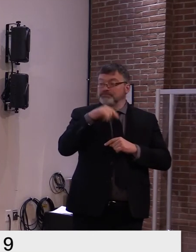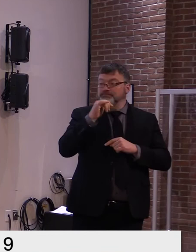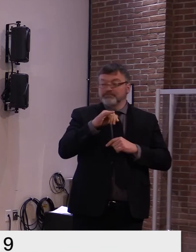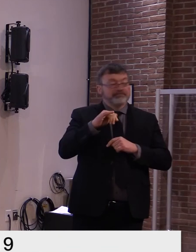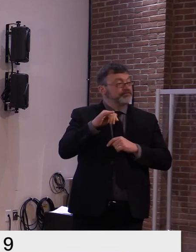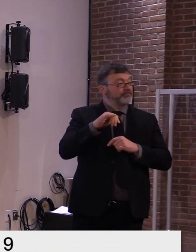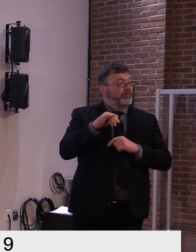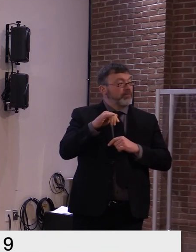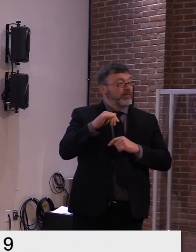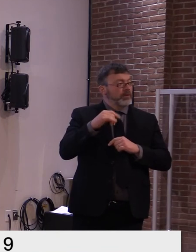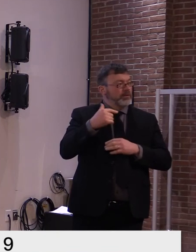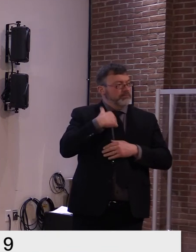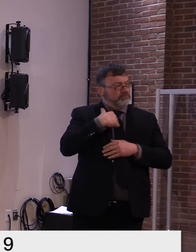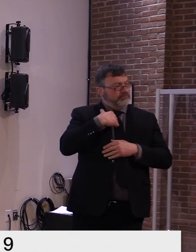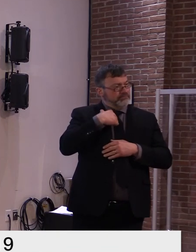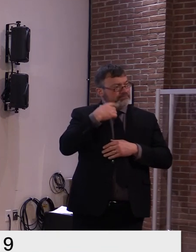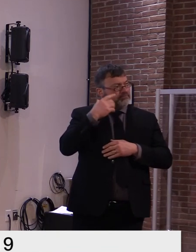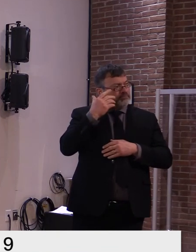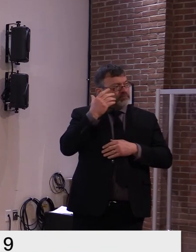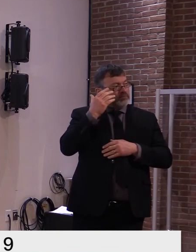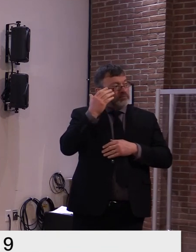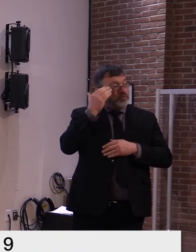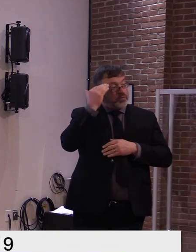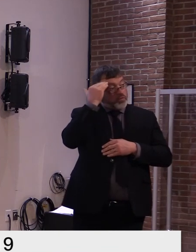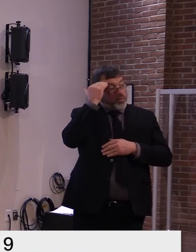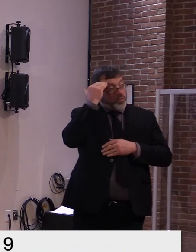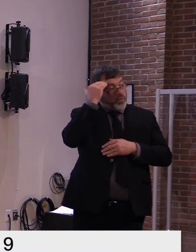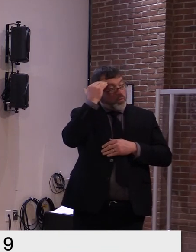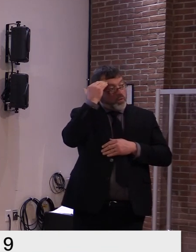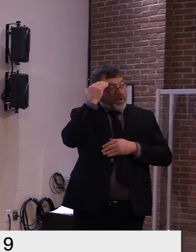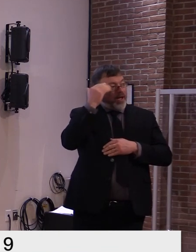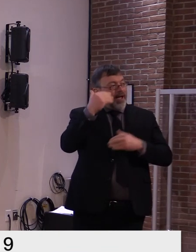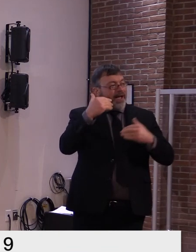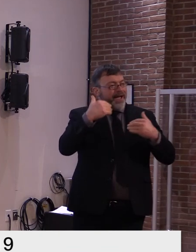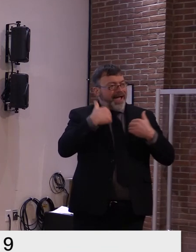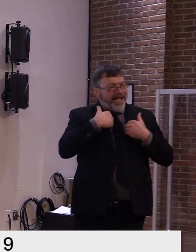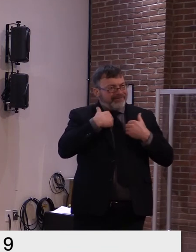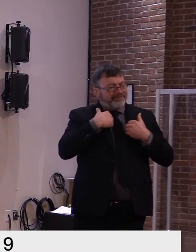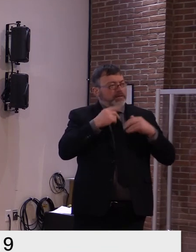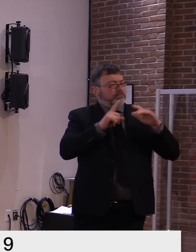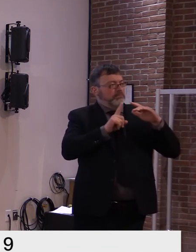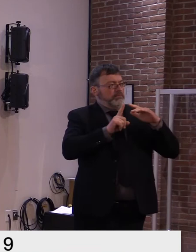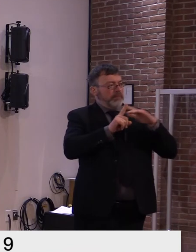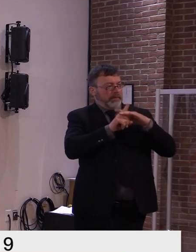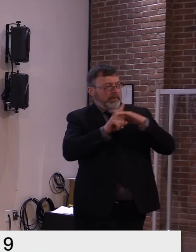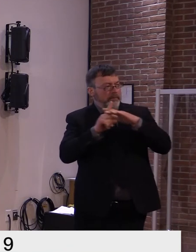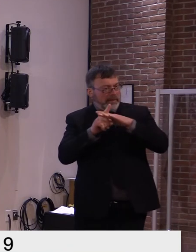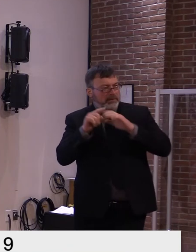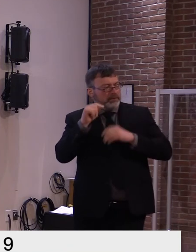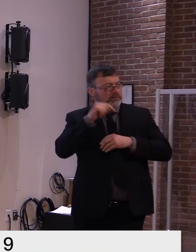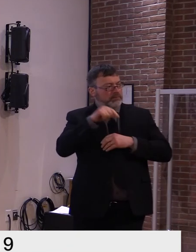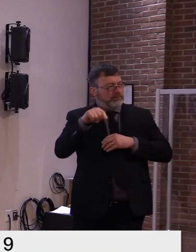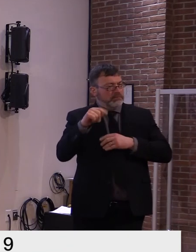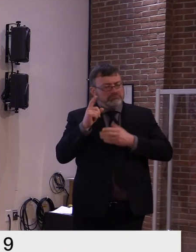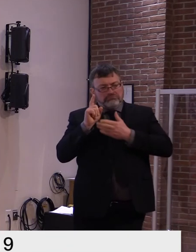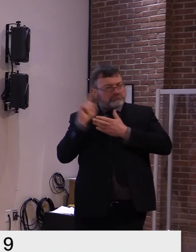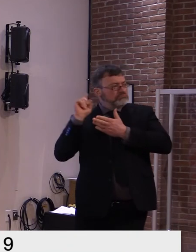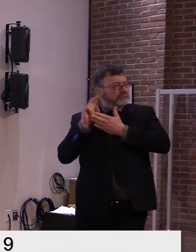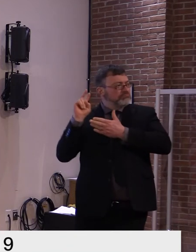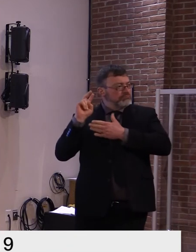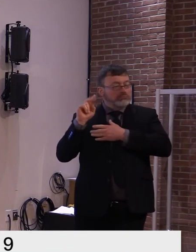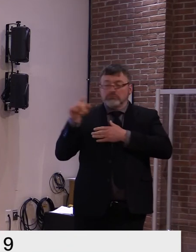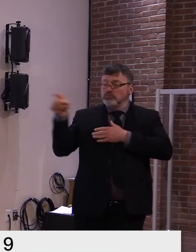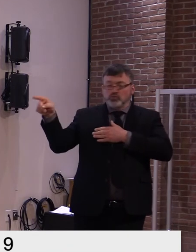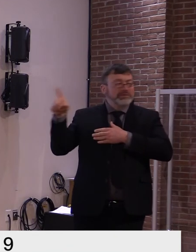there were a few cases there. I was wondering if this recent announcement, are there any cases over and above